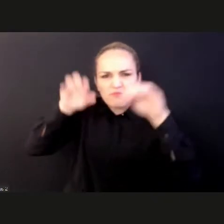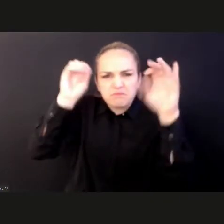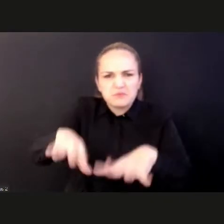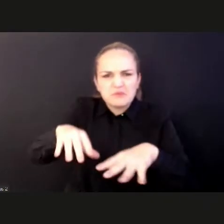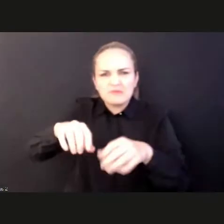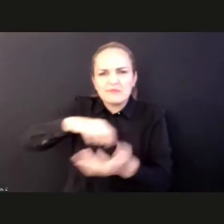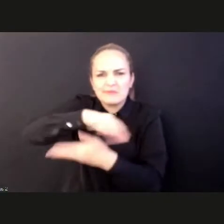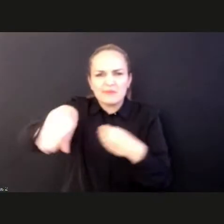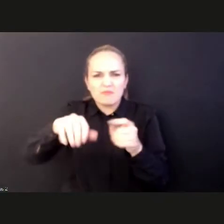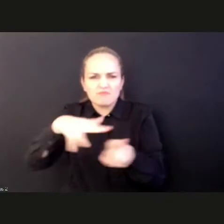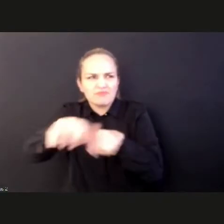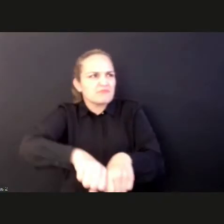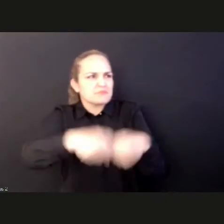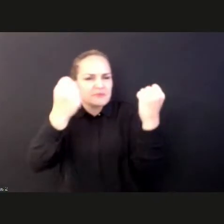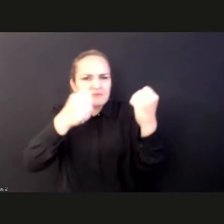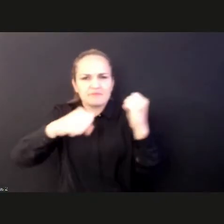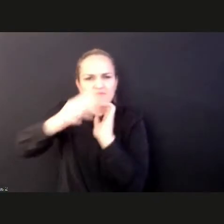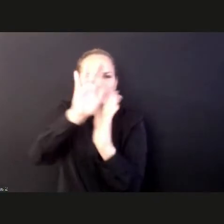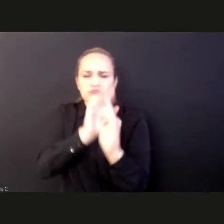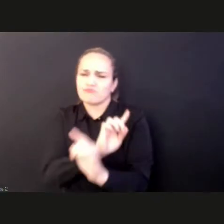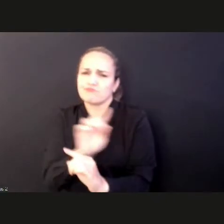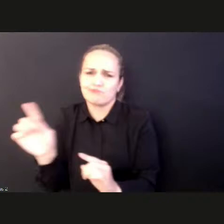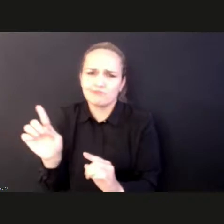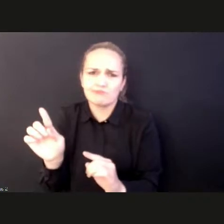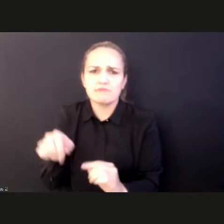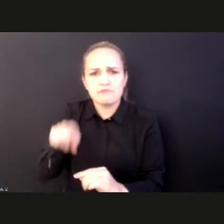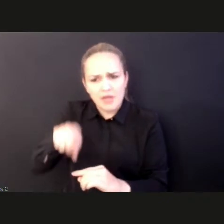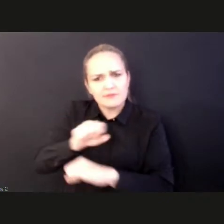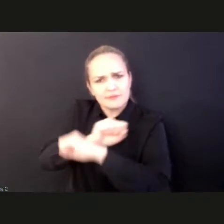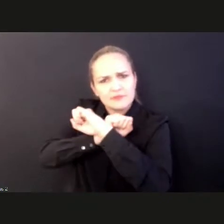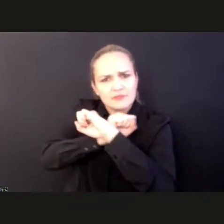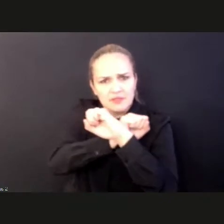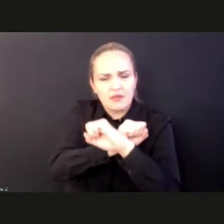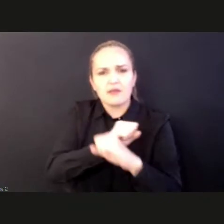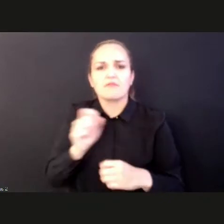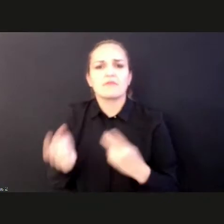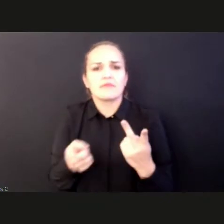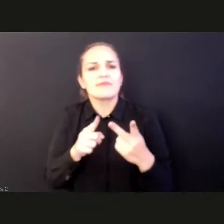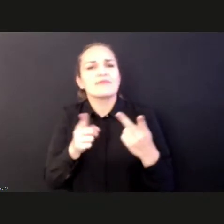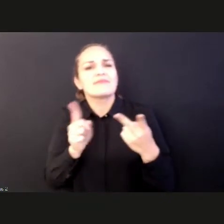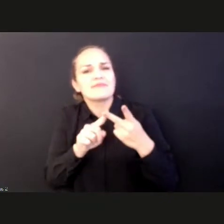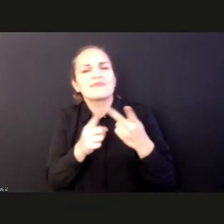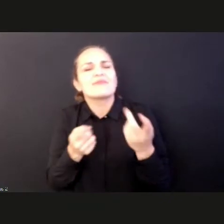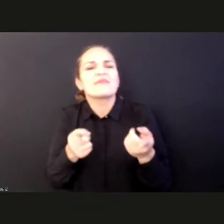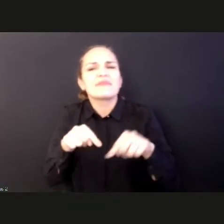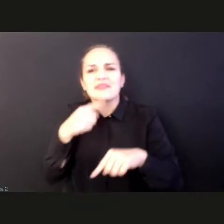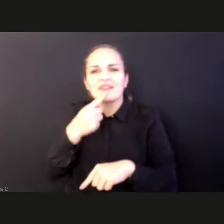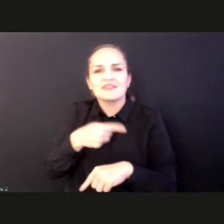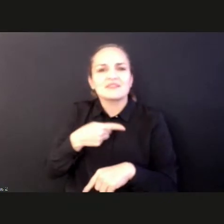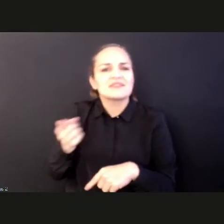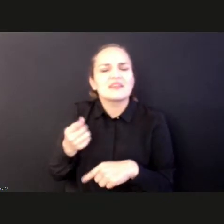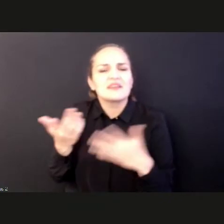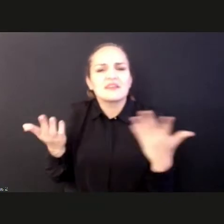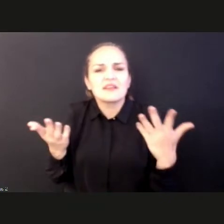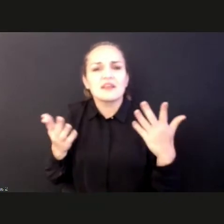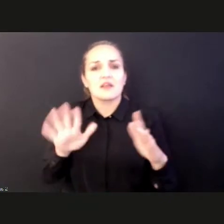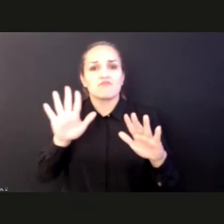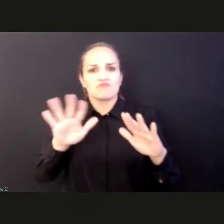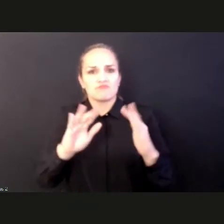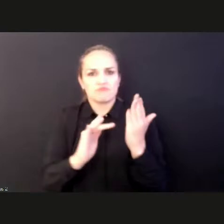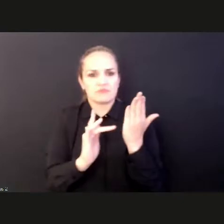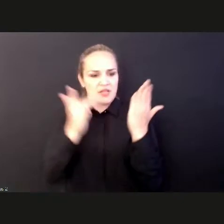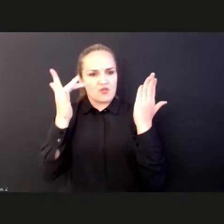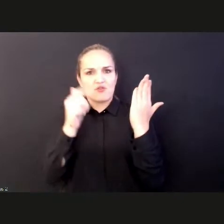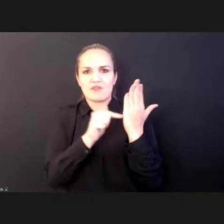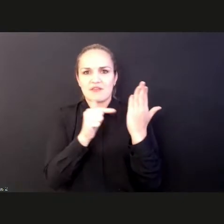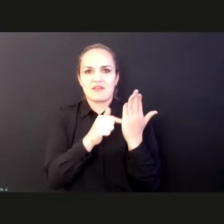to overcome some of these of the challenges and the increase in sustainability. So with this, I would like to thank again the